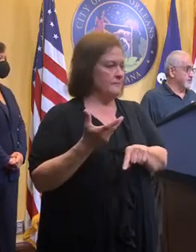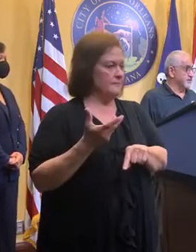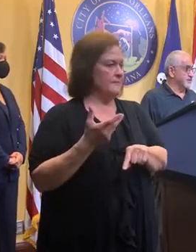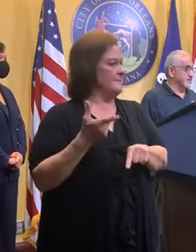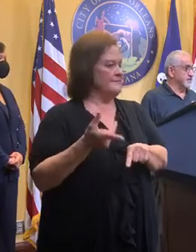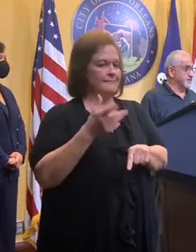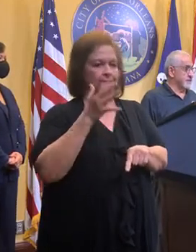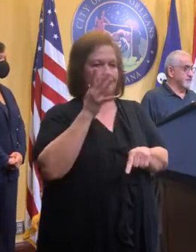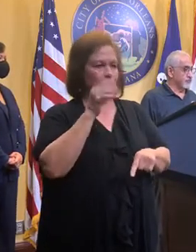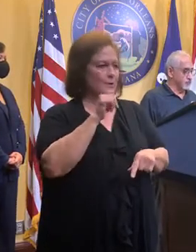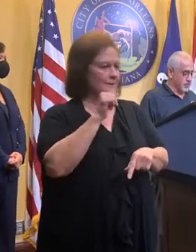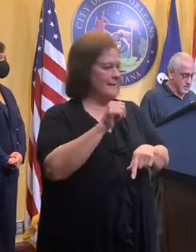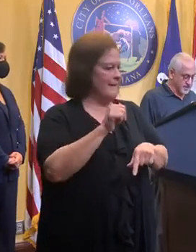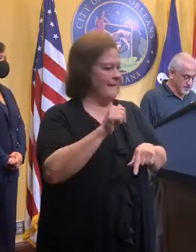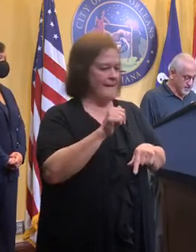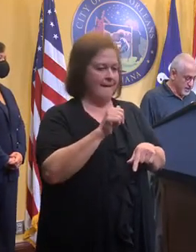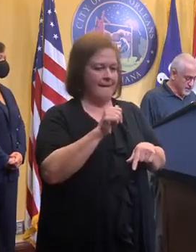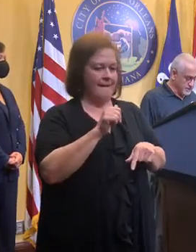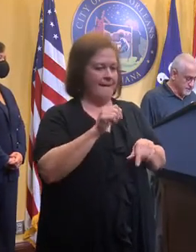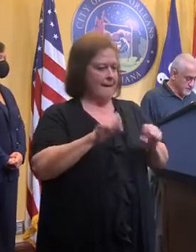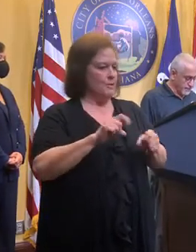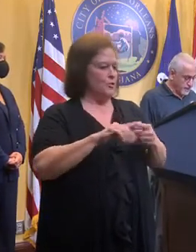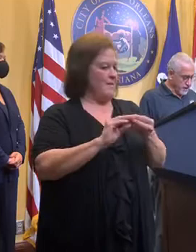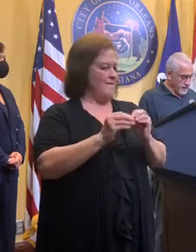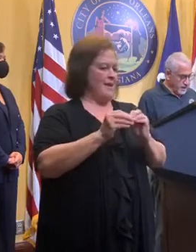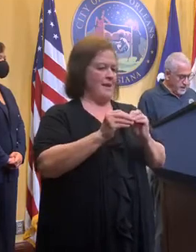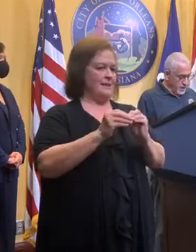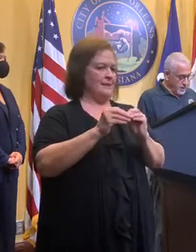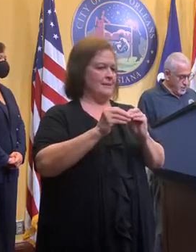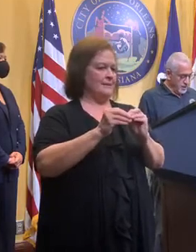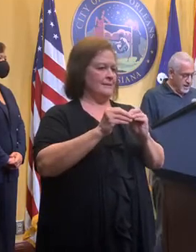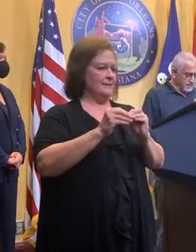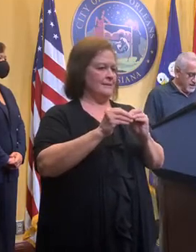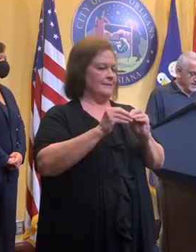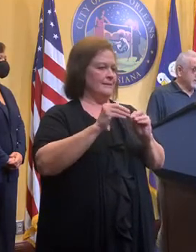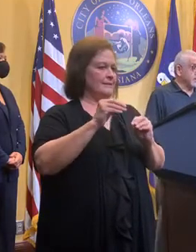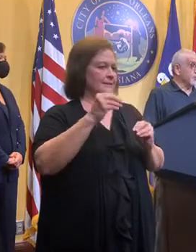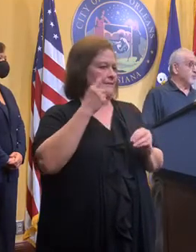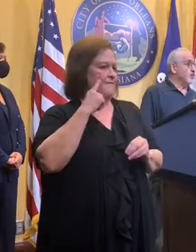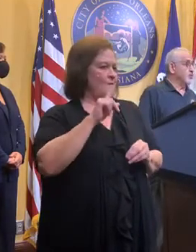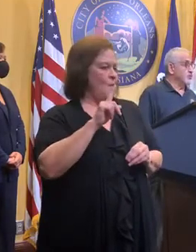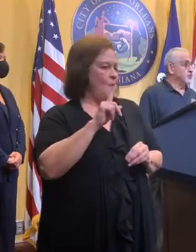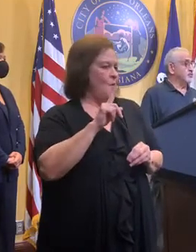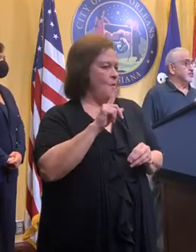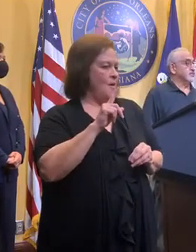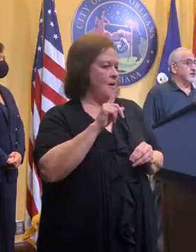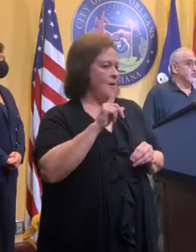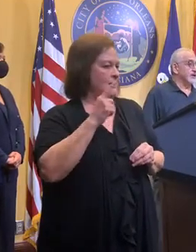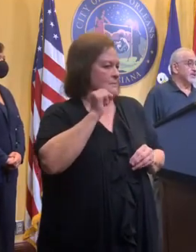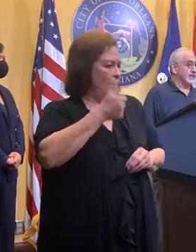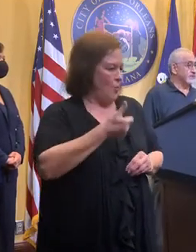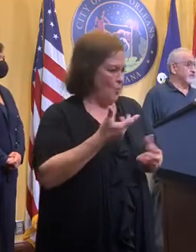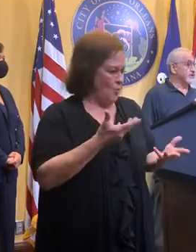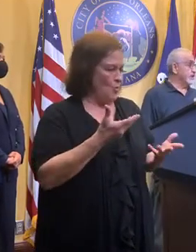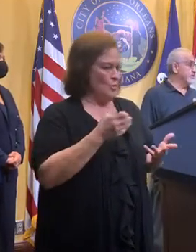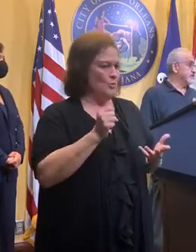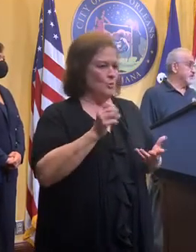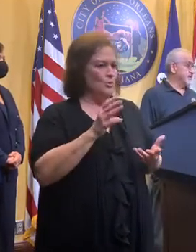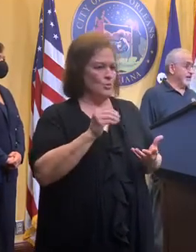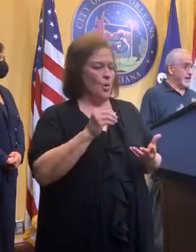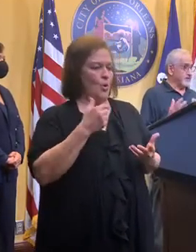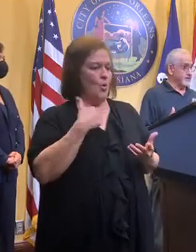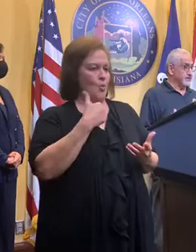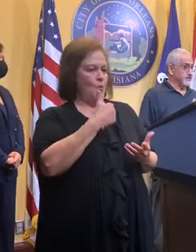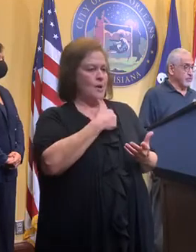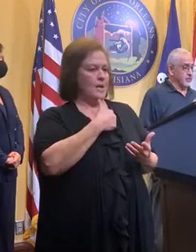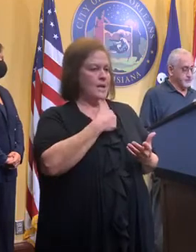in service in time for this event. And what that means is that we will lose a great deal of